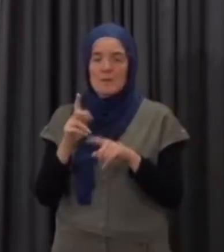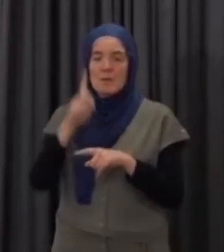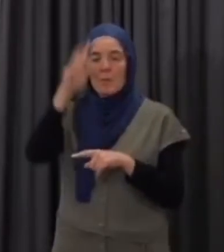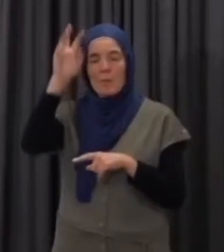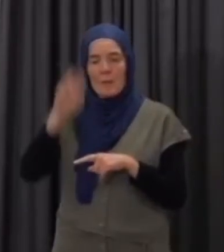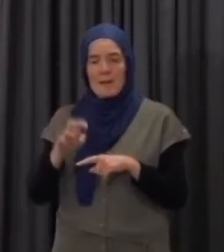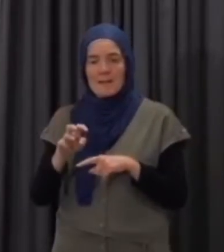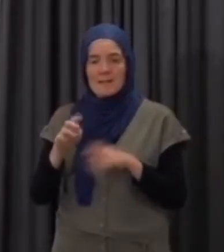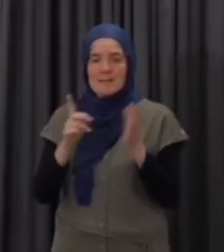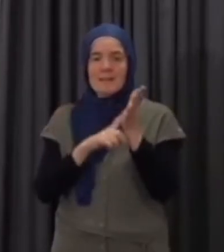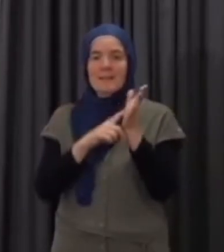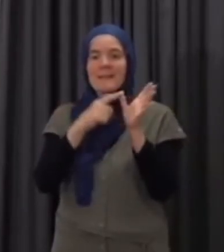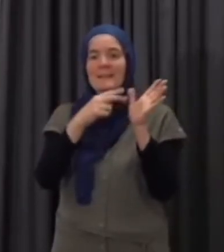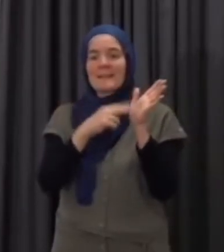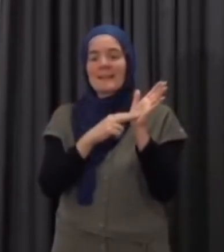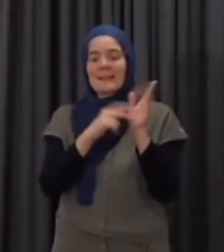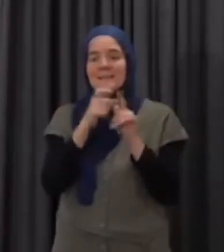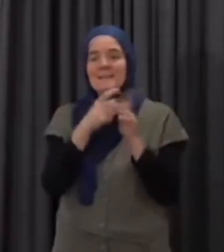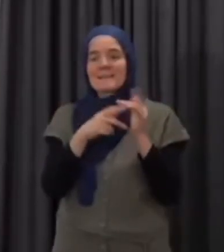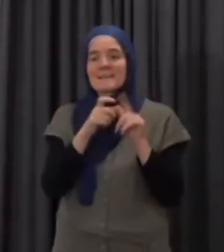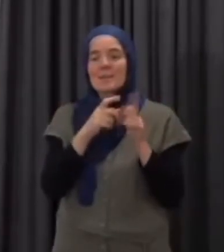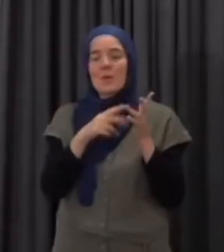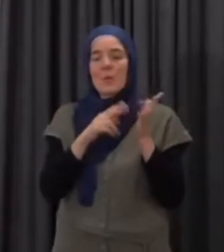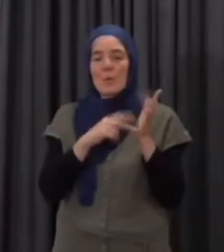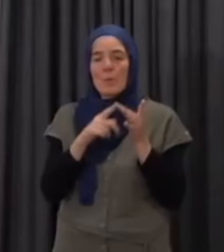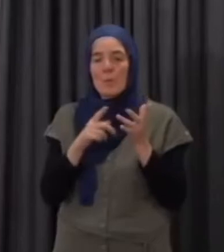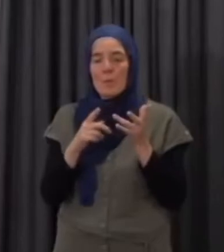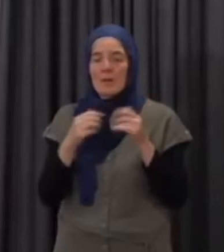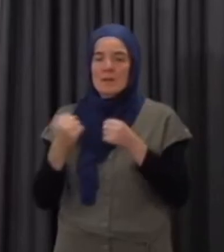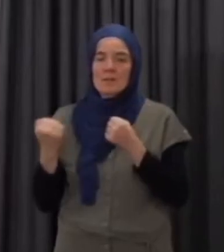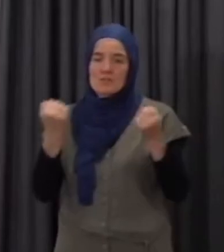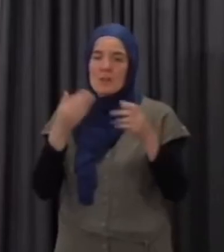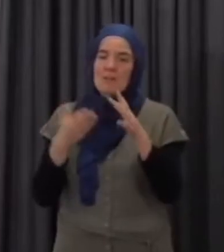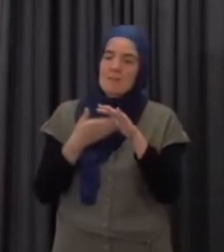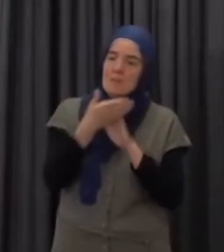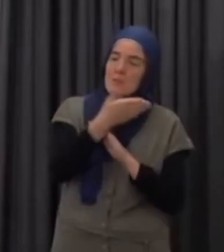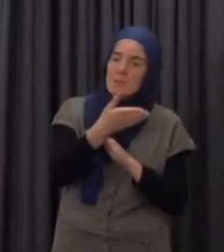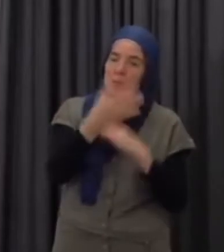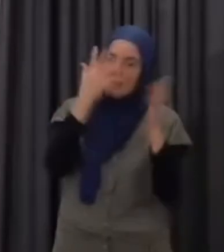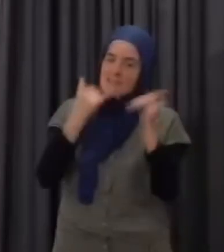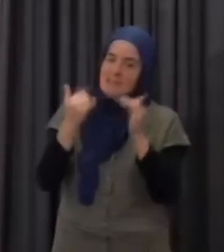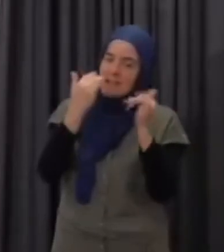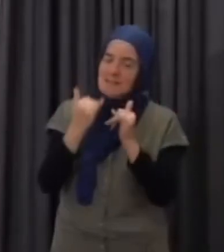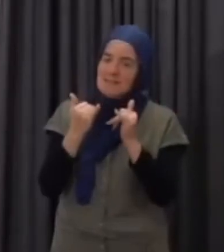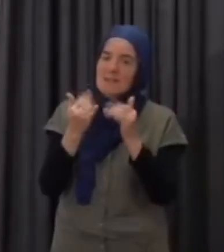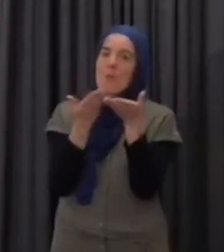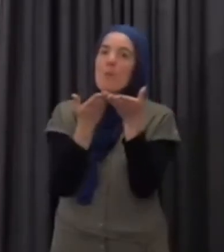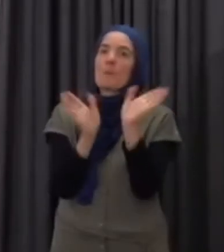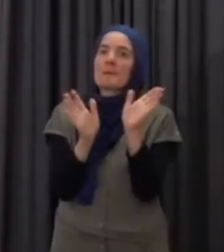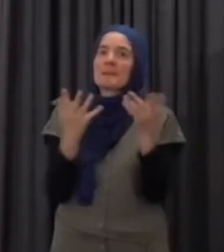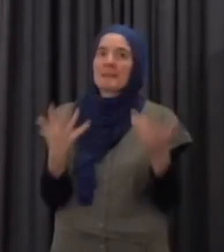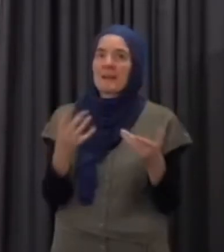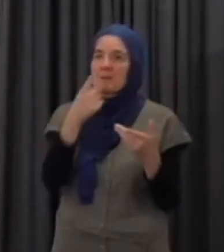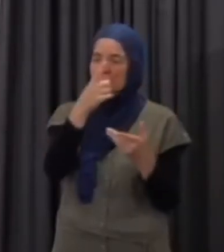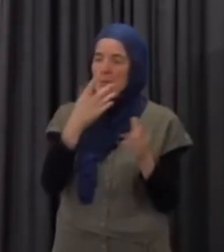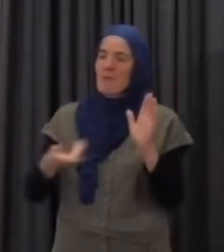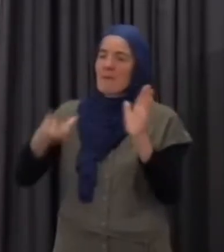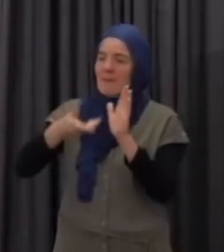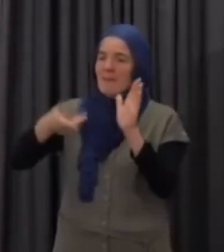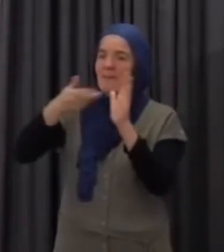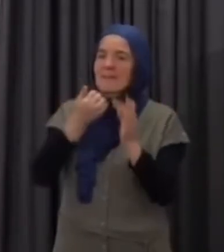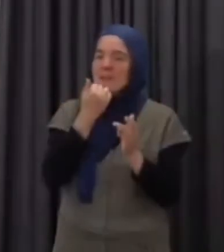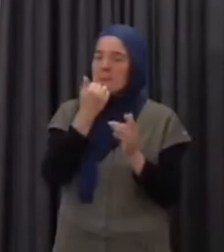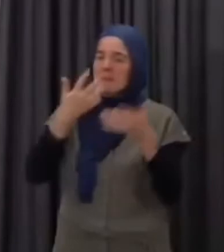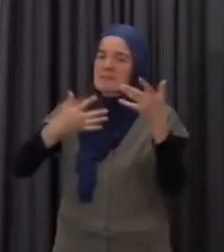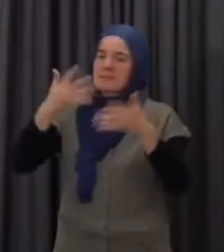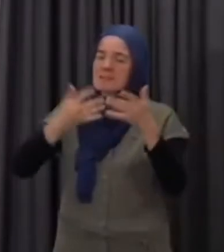tests, particularly around healthcare and key workers at this stage as well. So I think there's probably a number of factors that will contribute that at this stage. What I can reassure